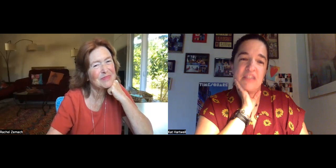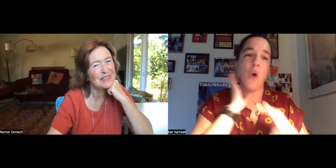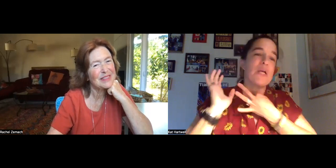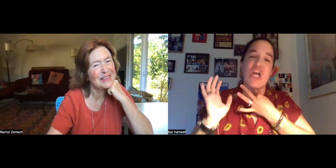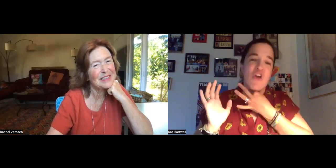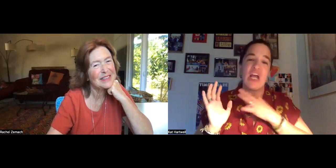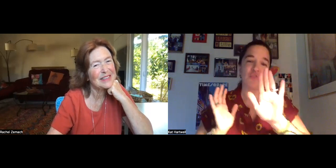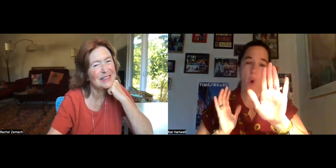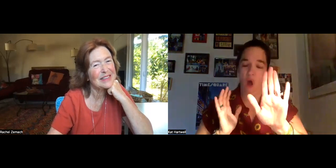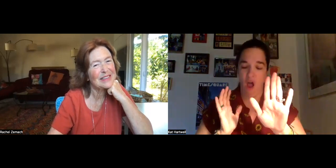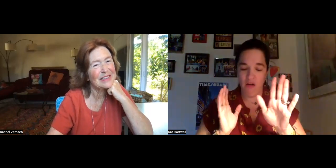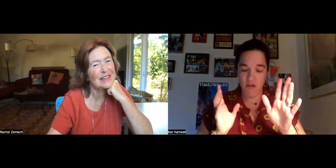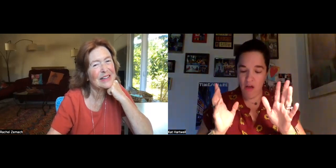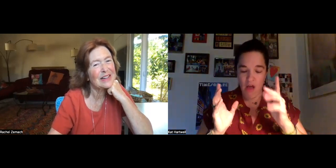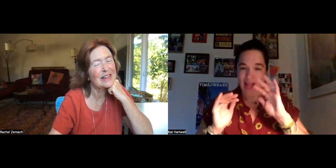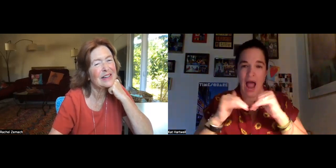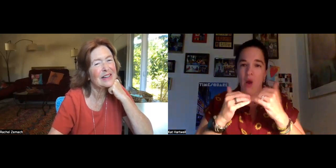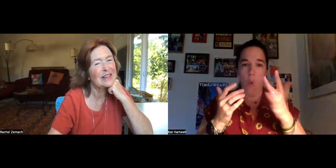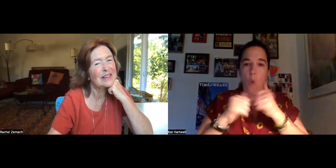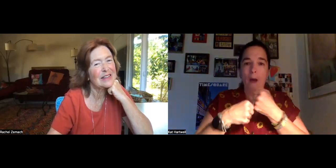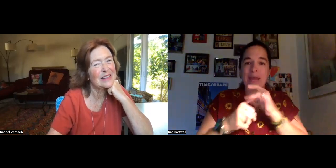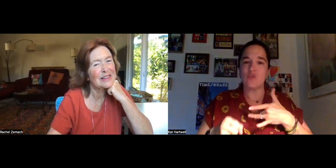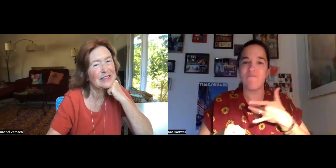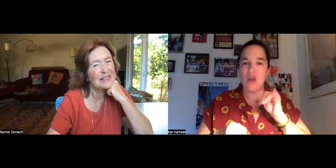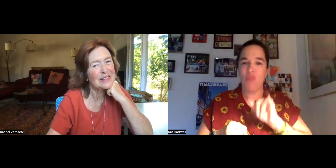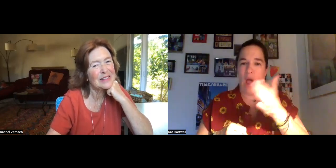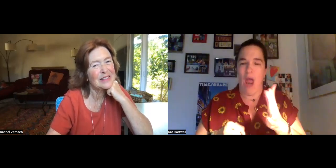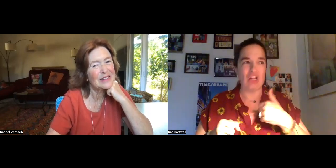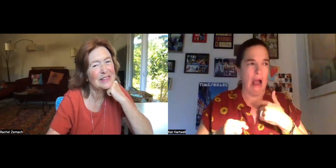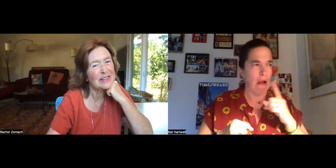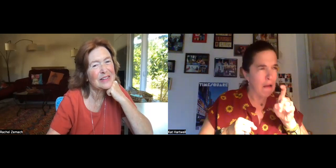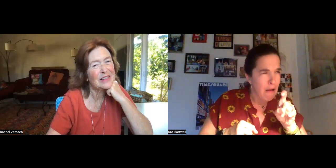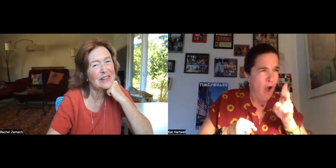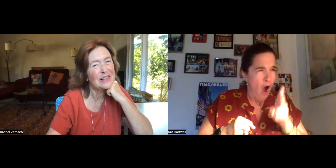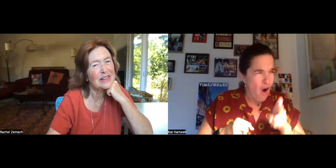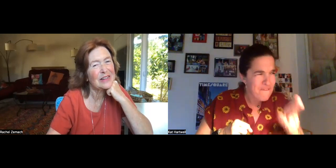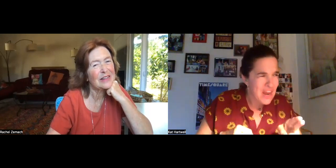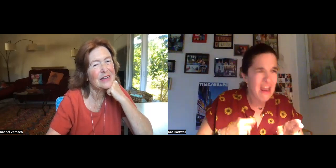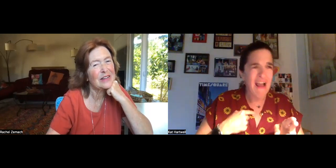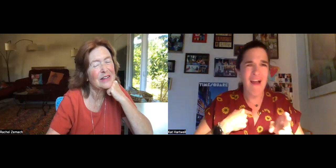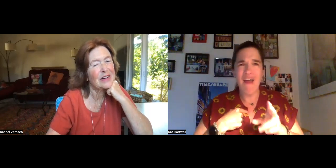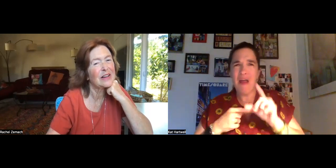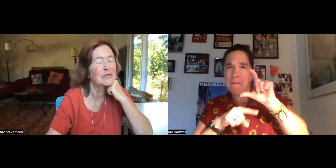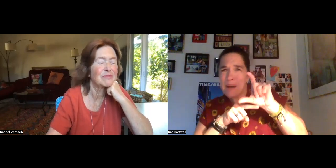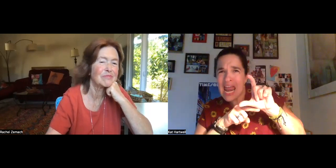So I'm curious, you're like, what made you feel that way? You're like, only peeing.